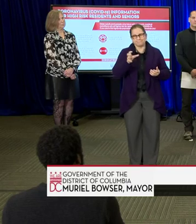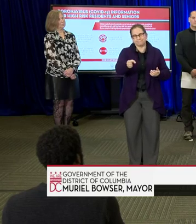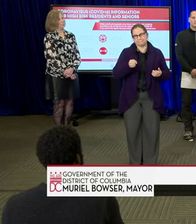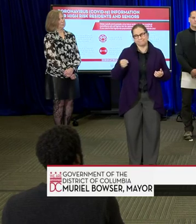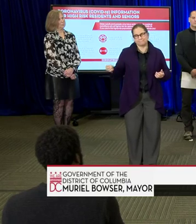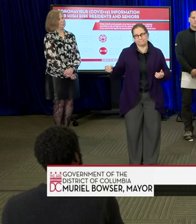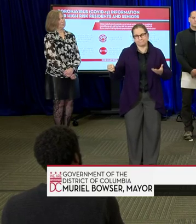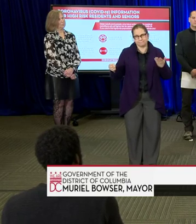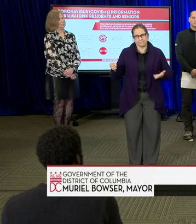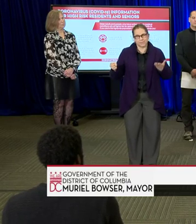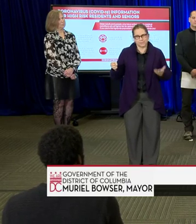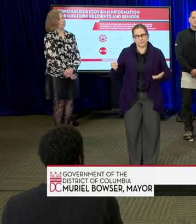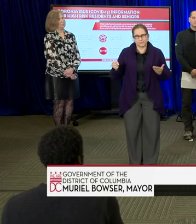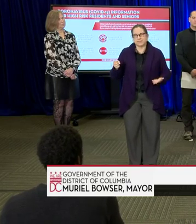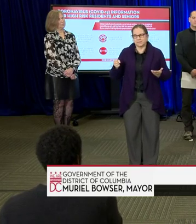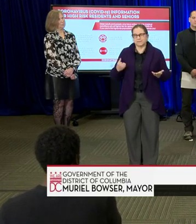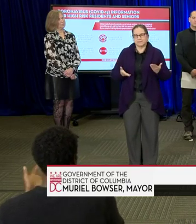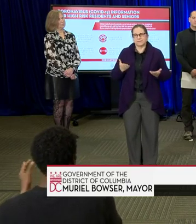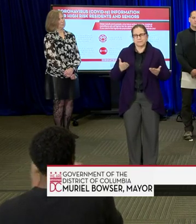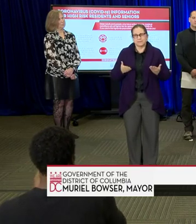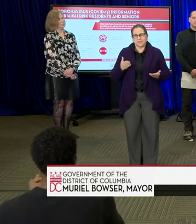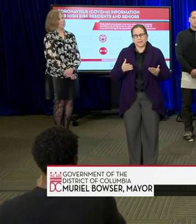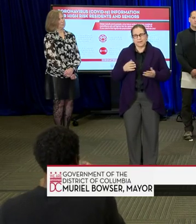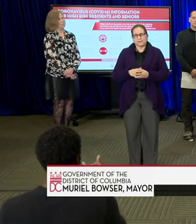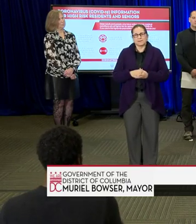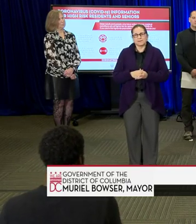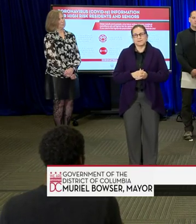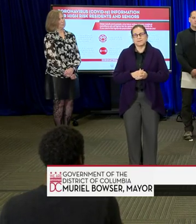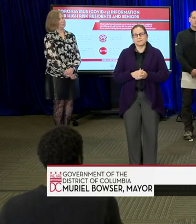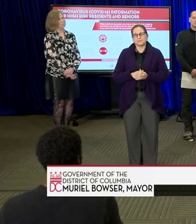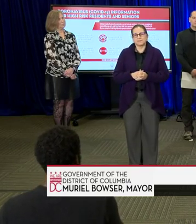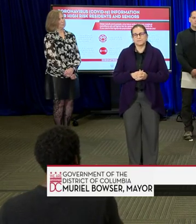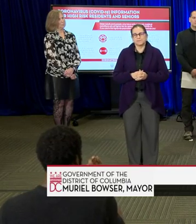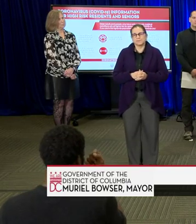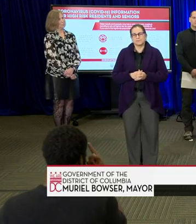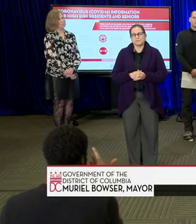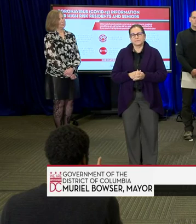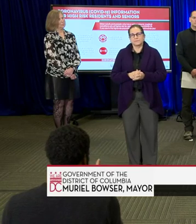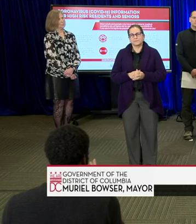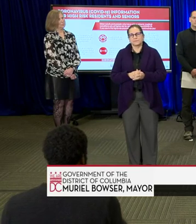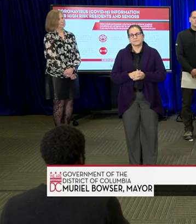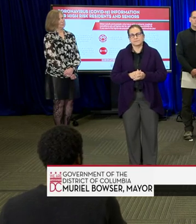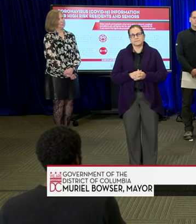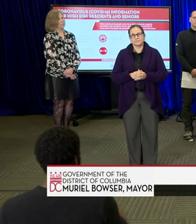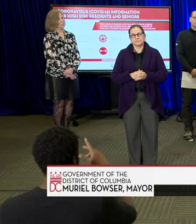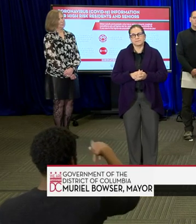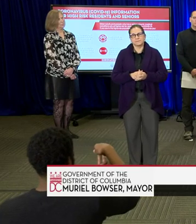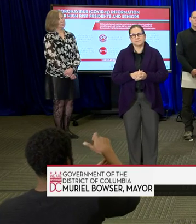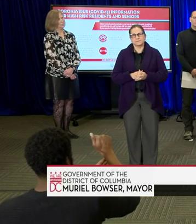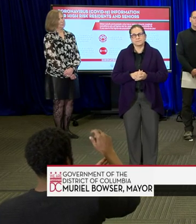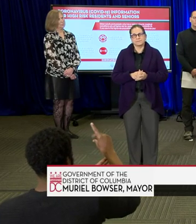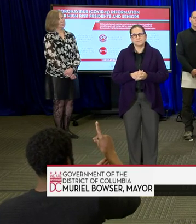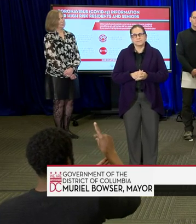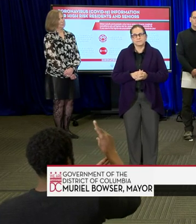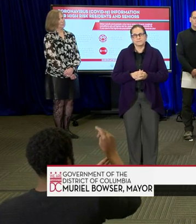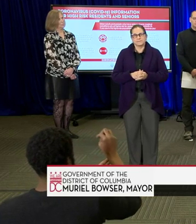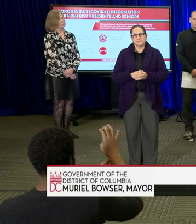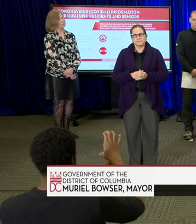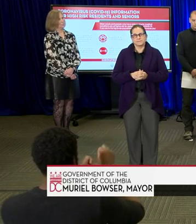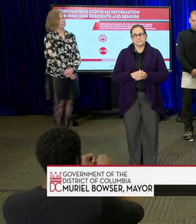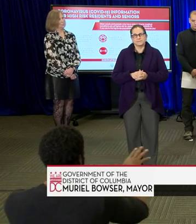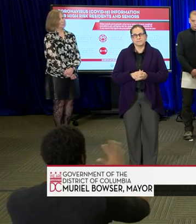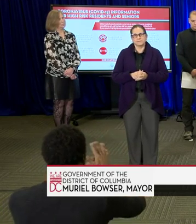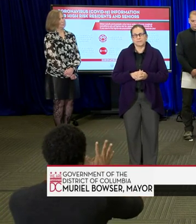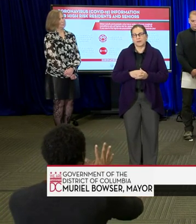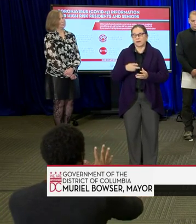do remotely, they will factor in the fact that we have a pandemic in determining who should be held pretrial. So there is a lot of